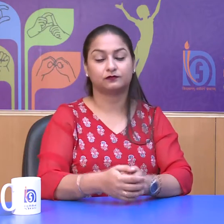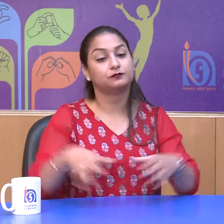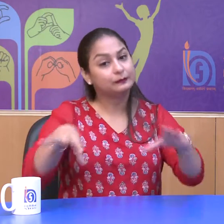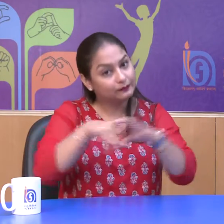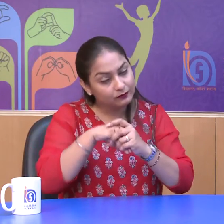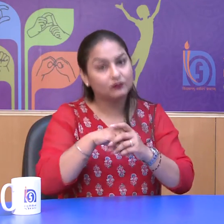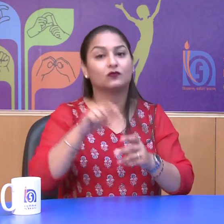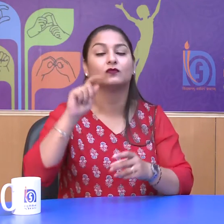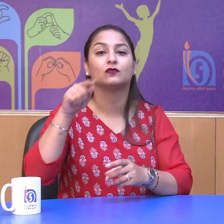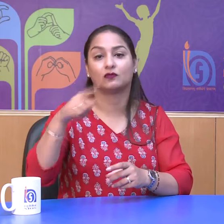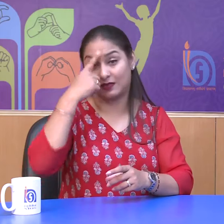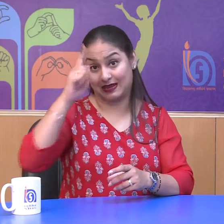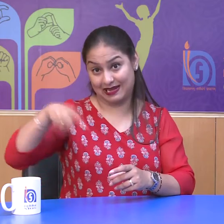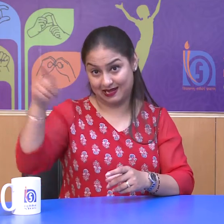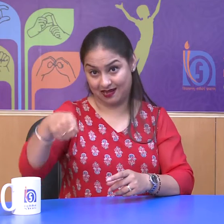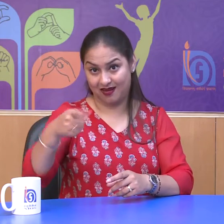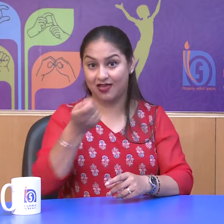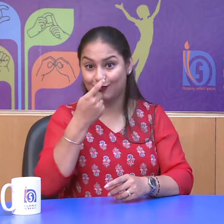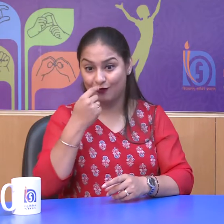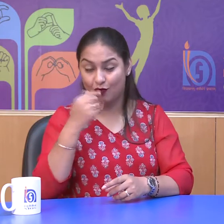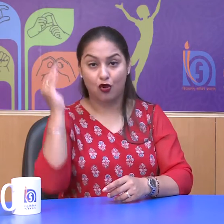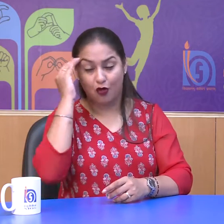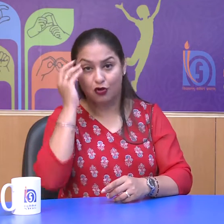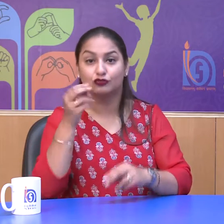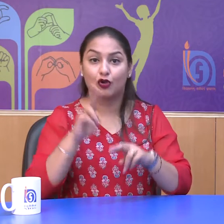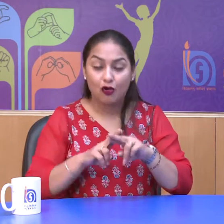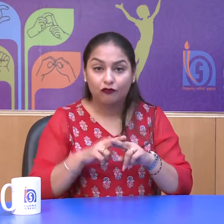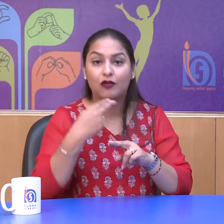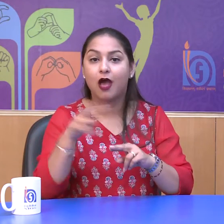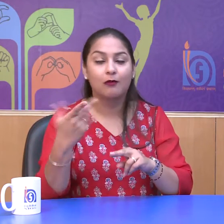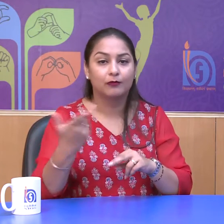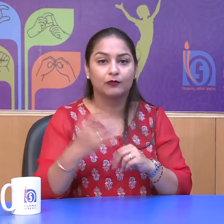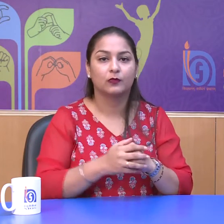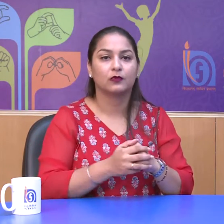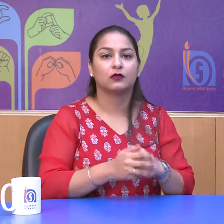medical knowledge of the book Firdaus Hikmat,